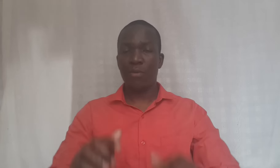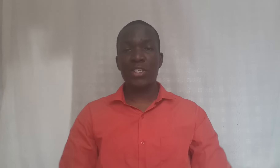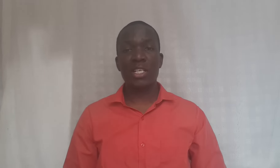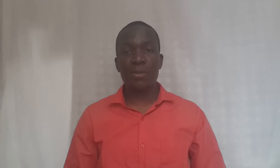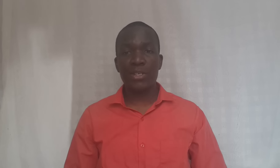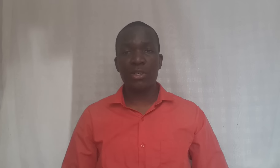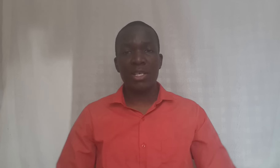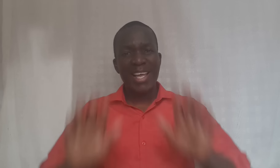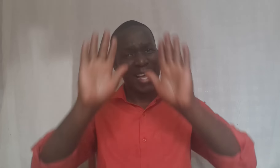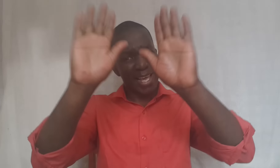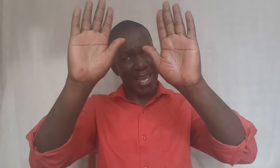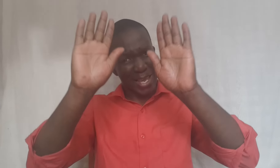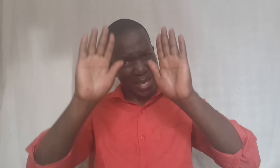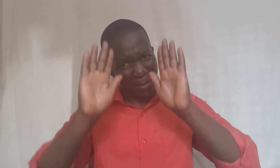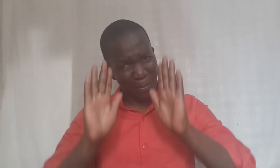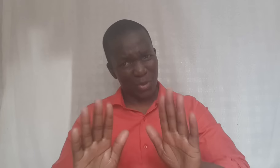Facial expression.